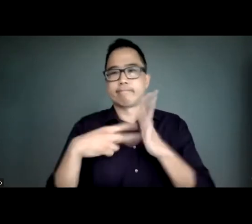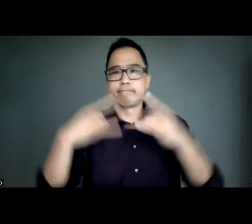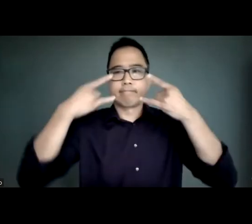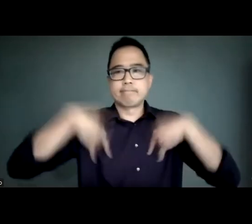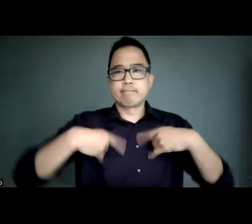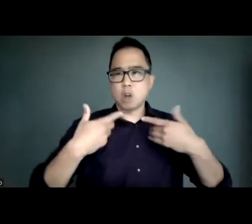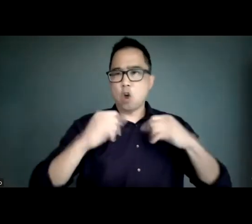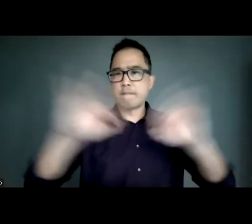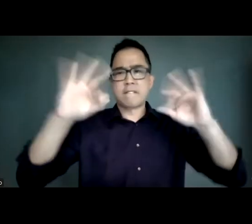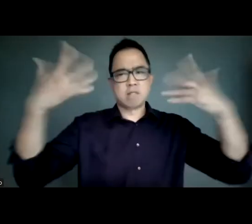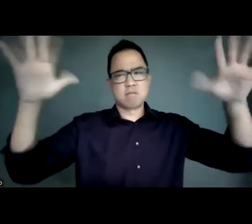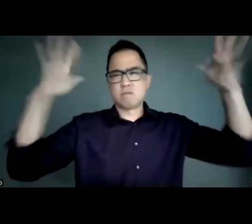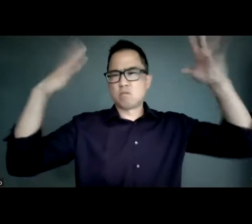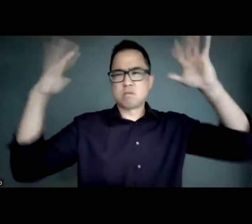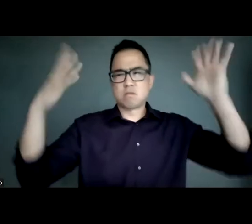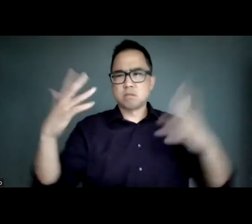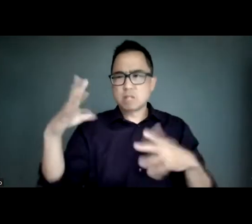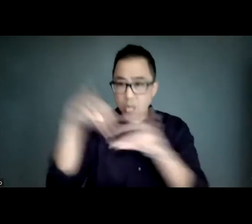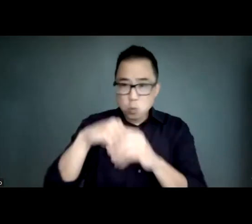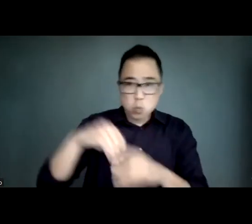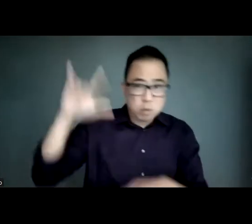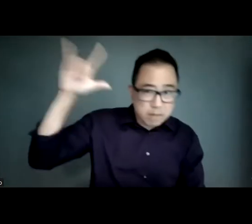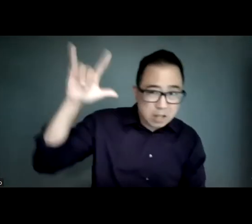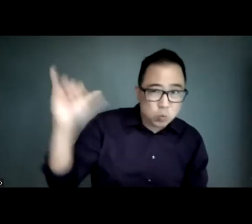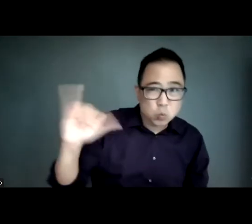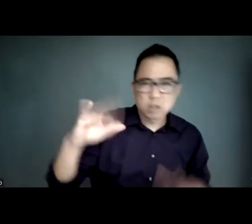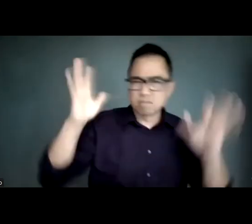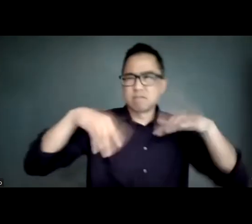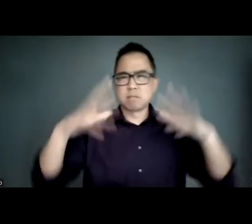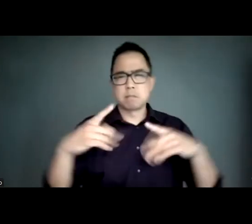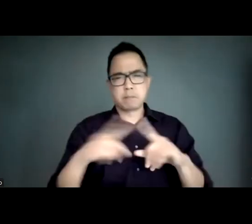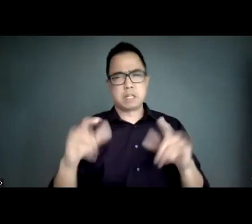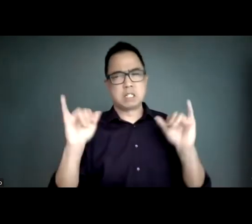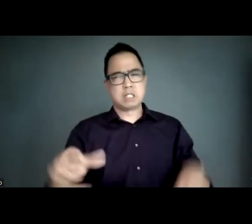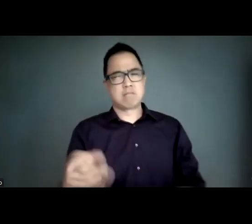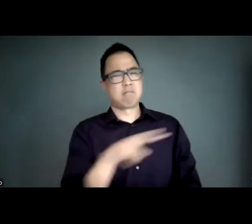The first thing is, I want to ask you all, why do people still wear masks in public?